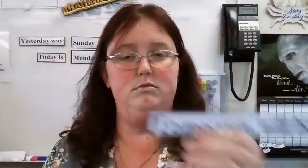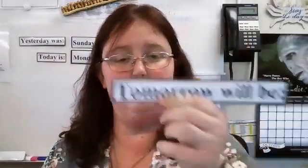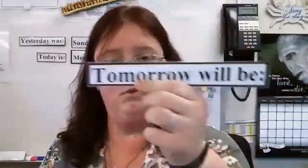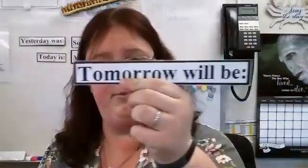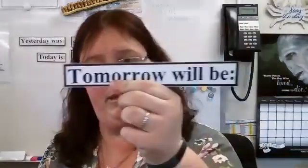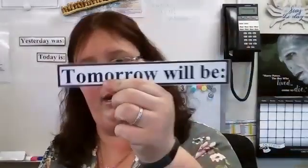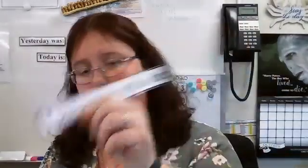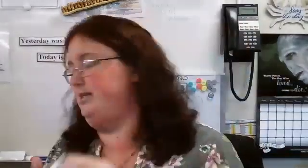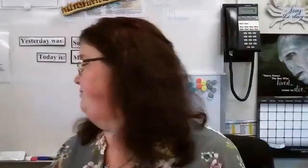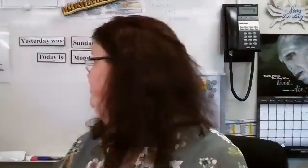will be what?